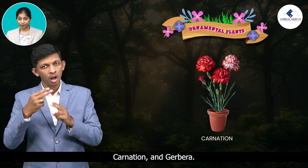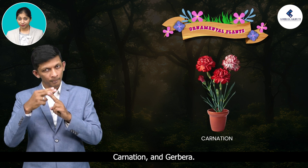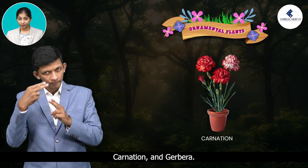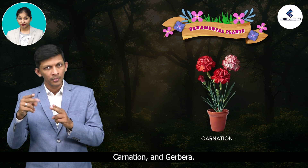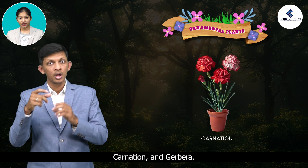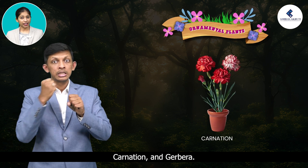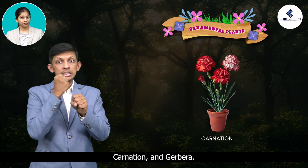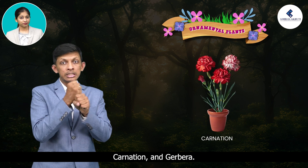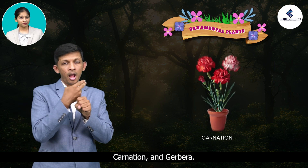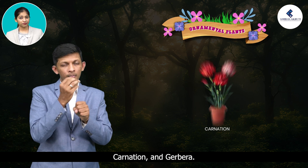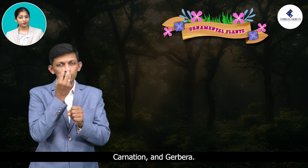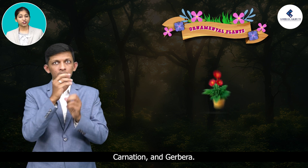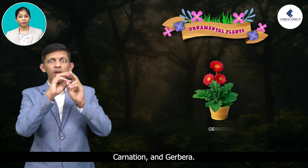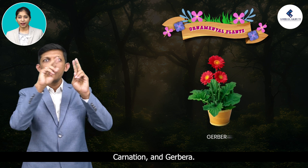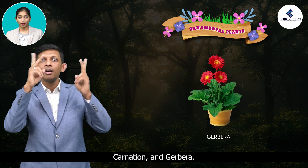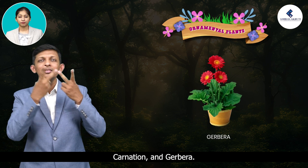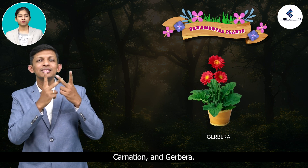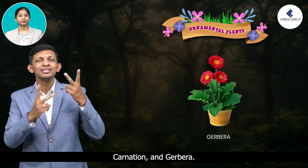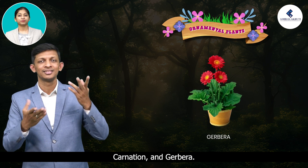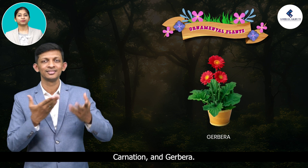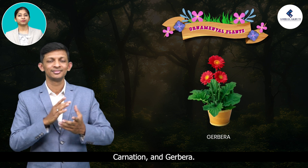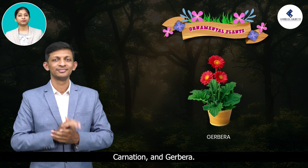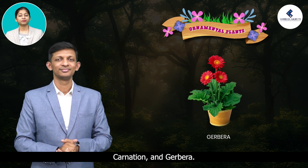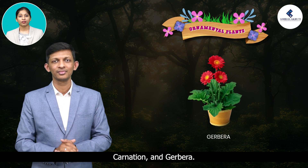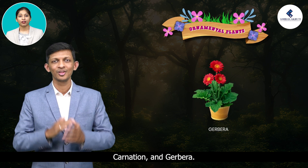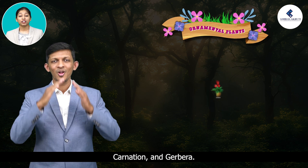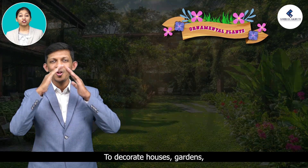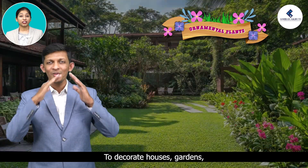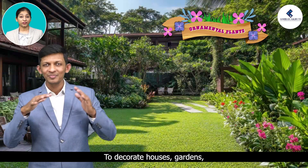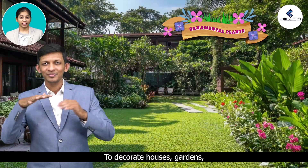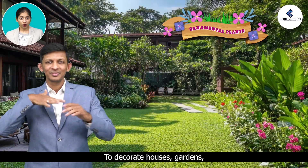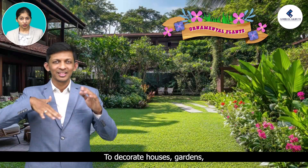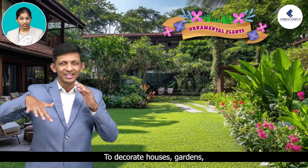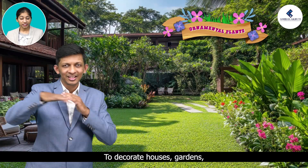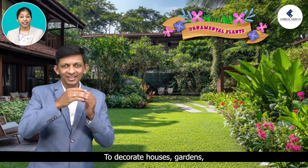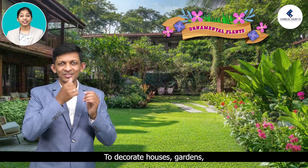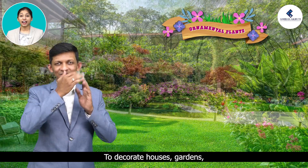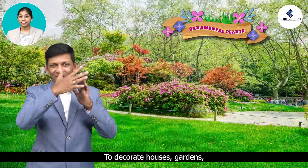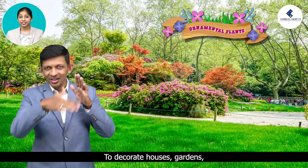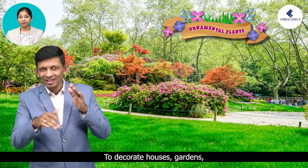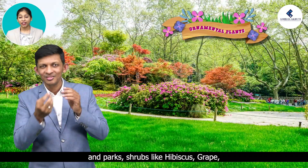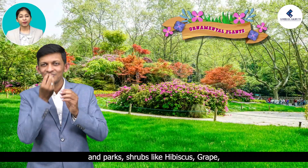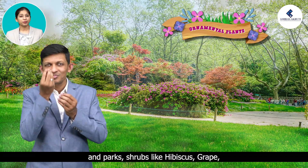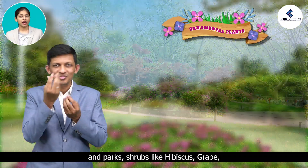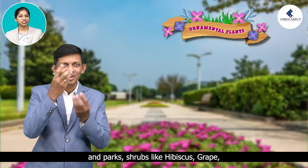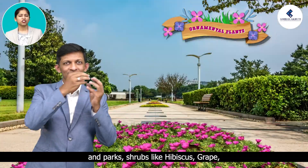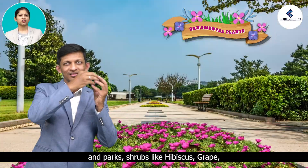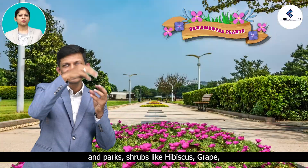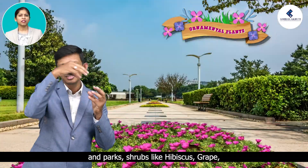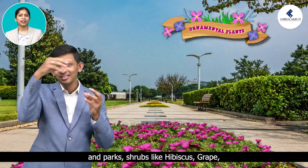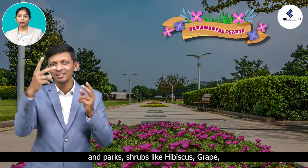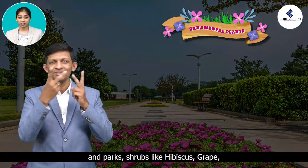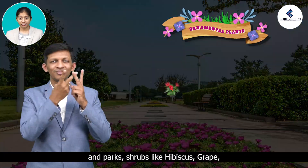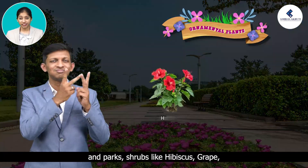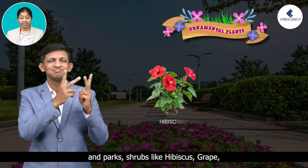carnation, and gerbera. To decorate houses, gardens, and parks,